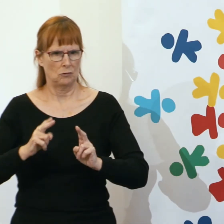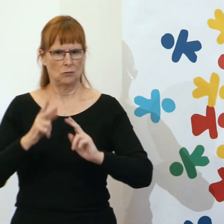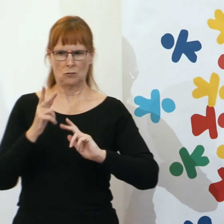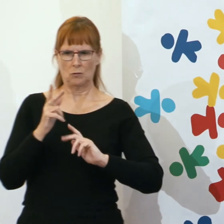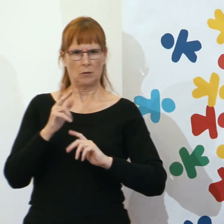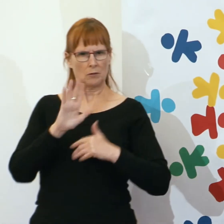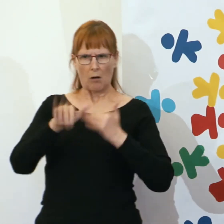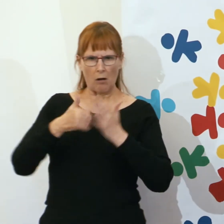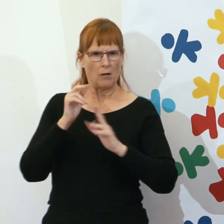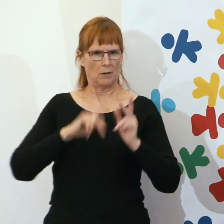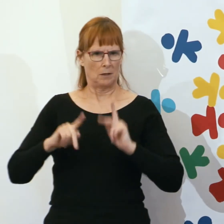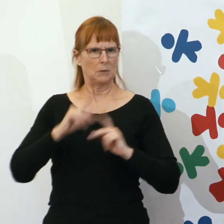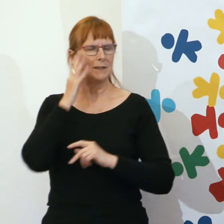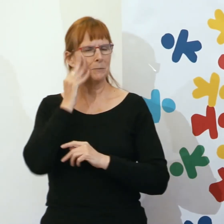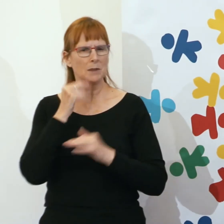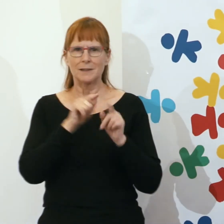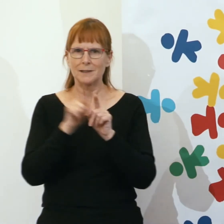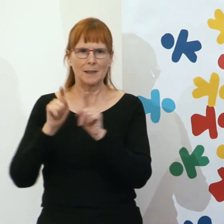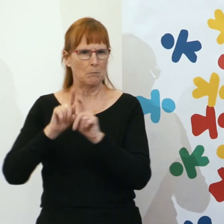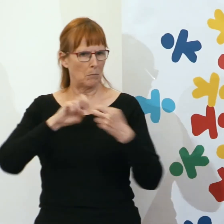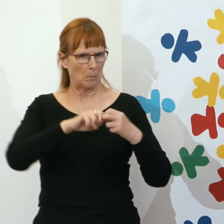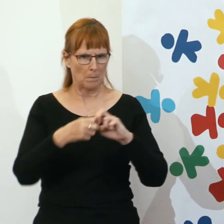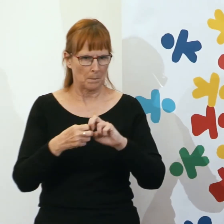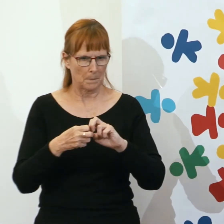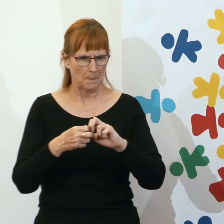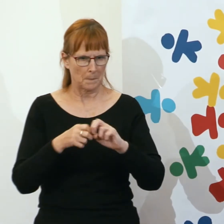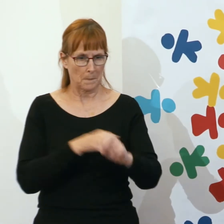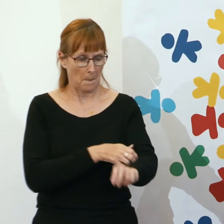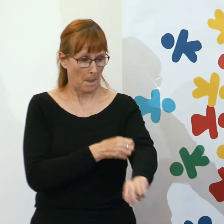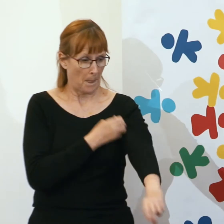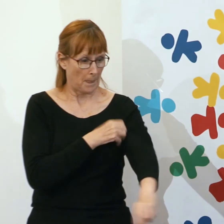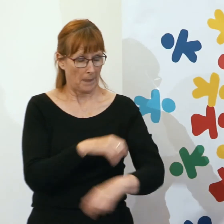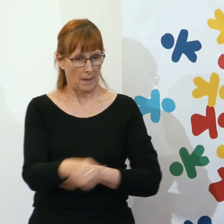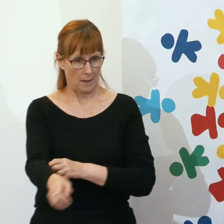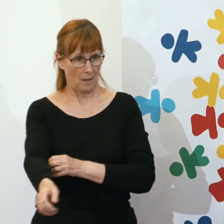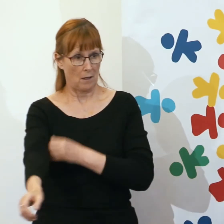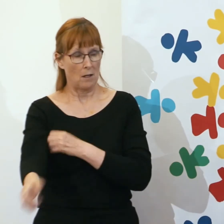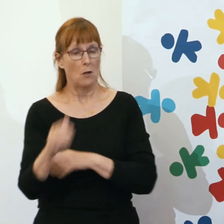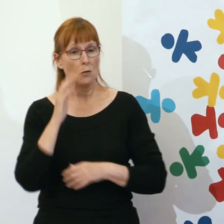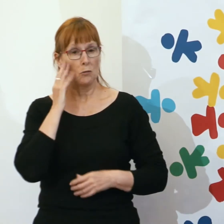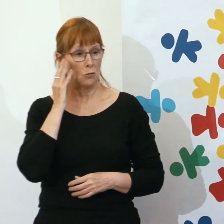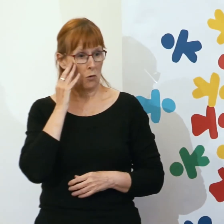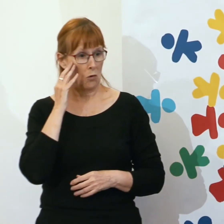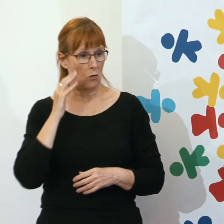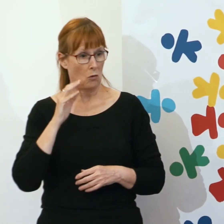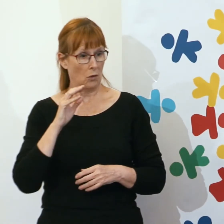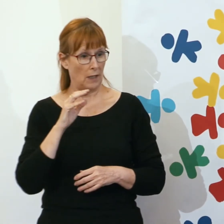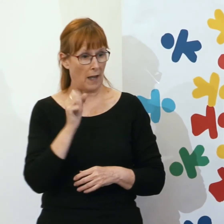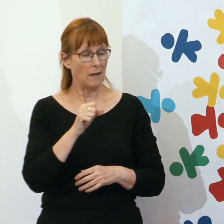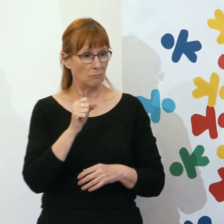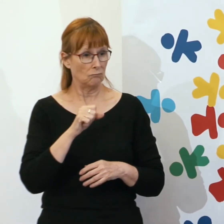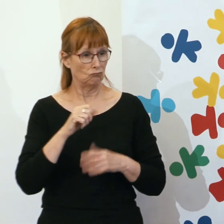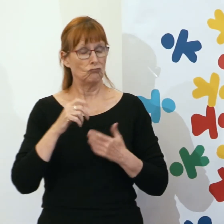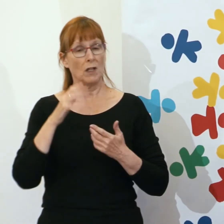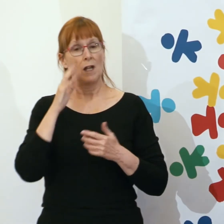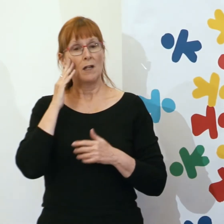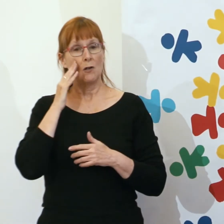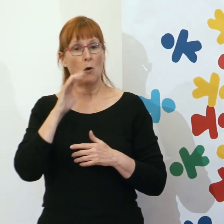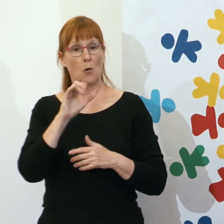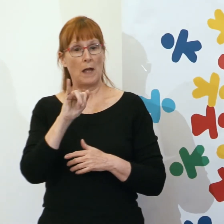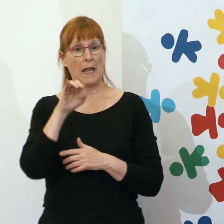threat. You may notice that when they promise to end the AIDS epidemic and